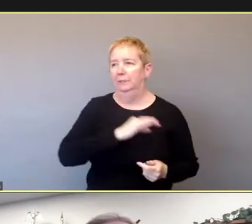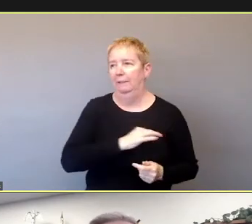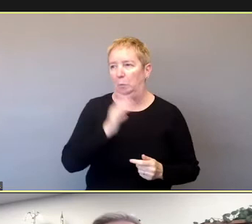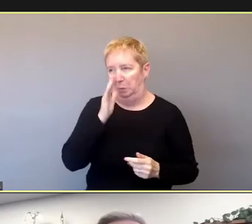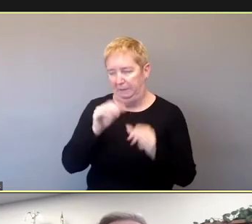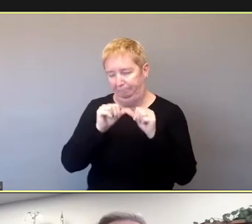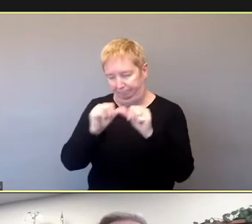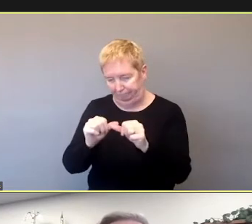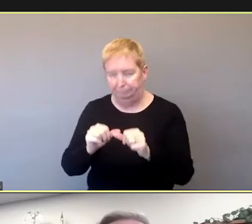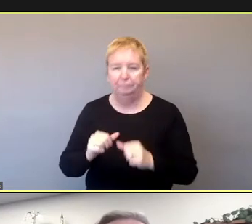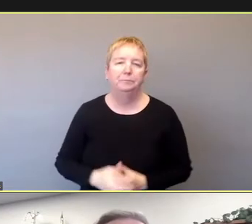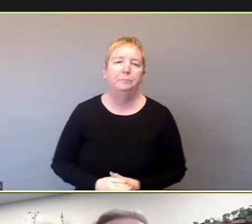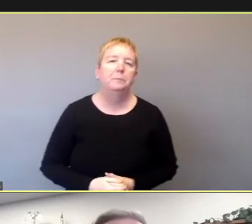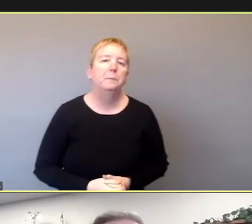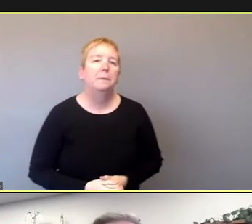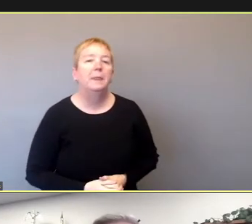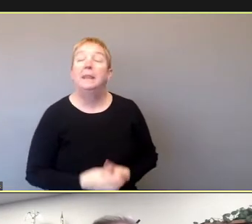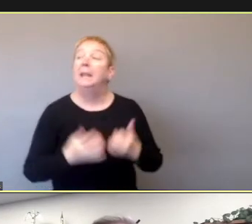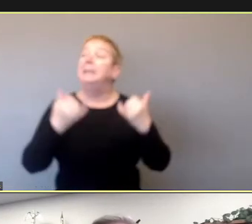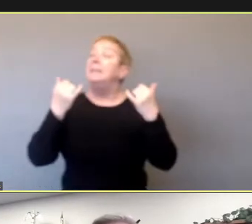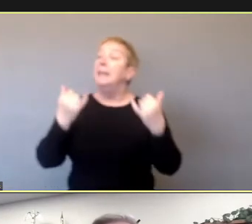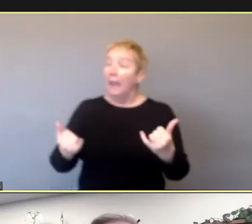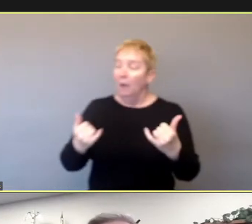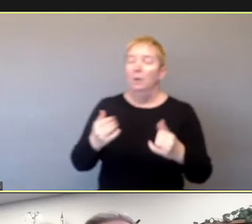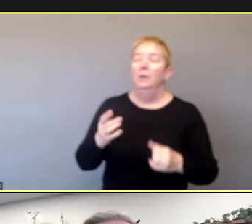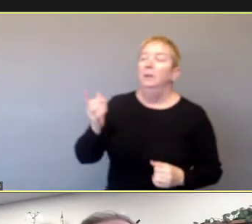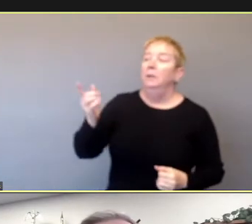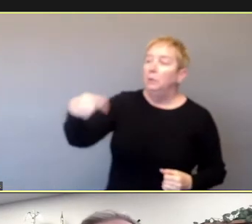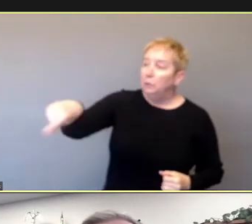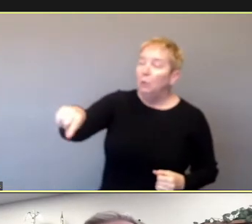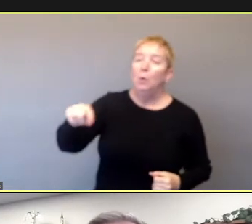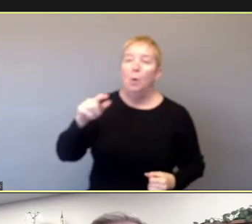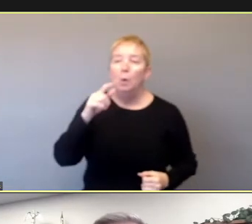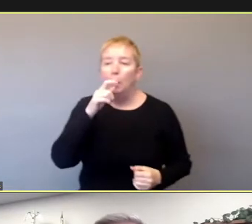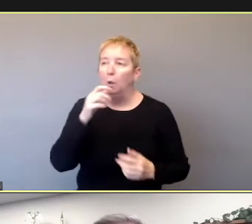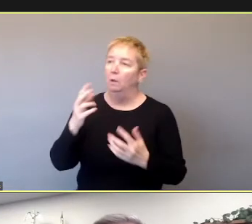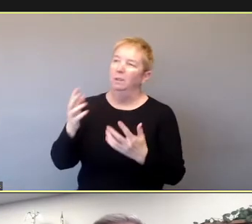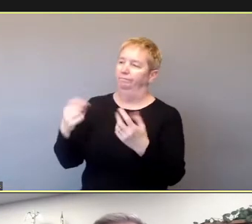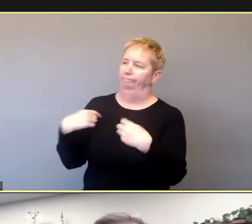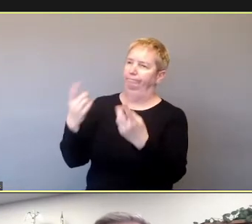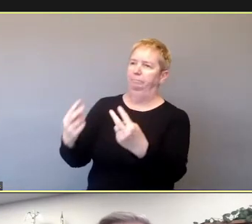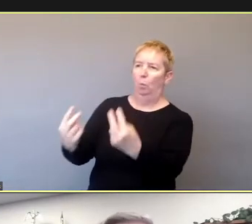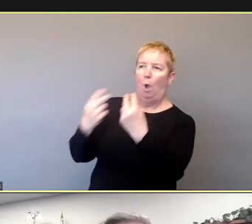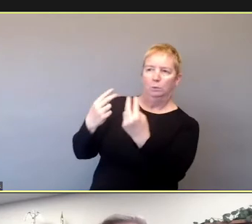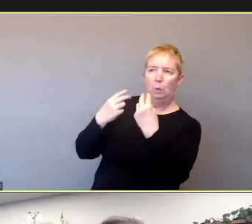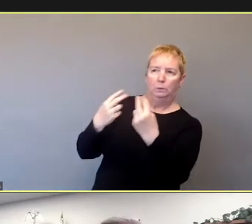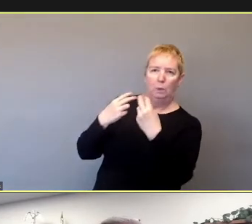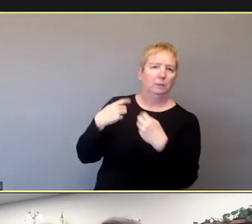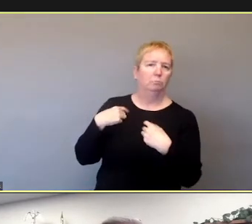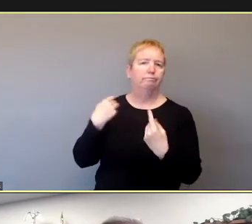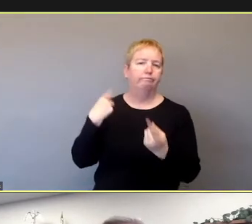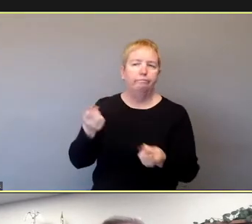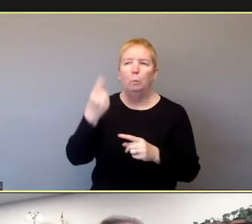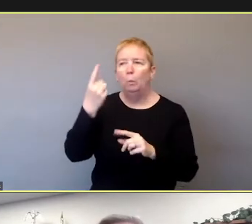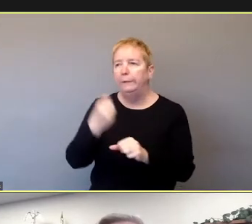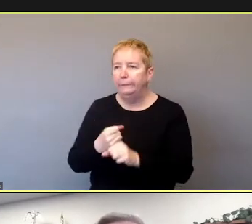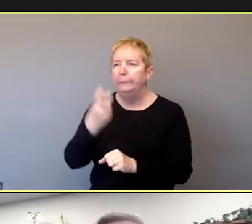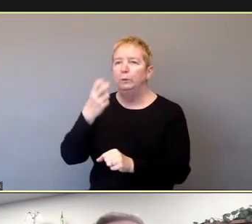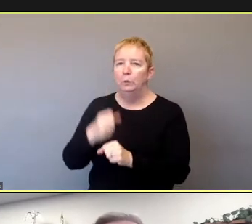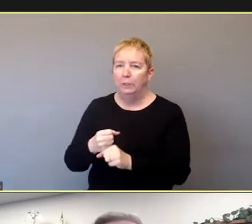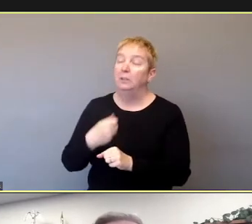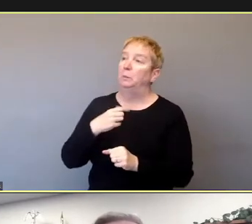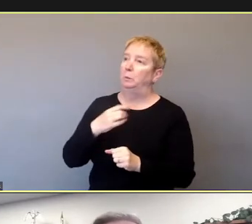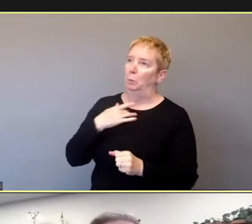As further evidence, for those of you who've been watching these press briefings for a year or two, you know we've been showing